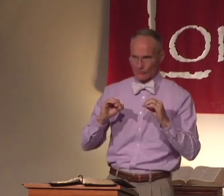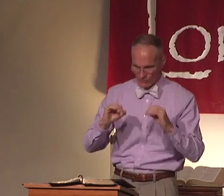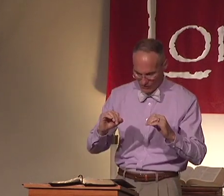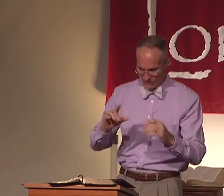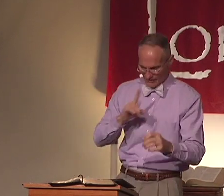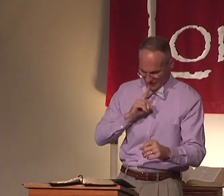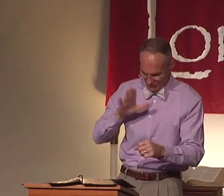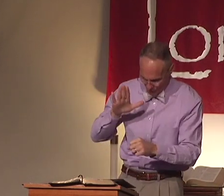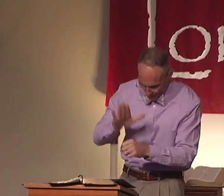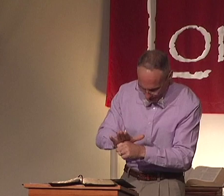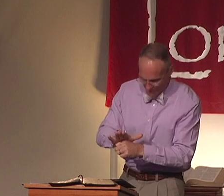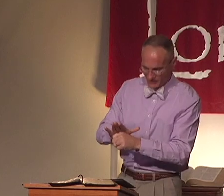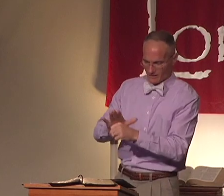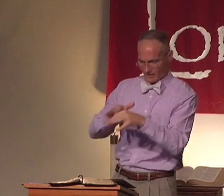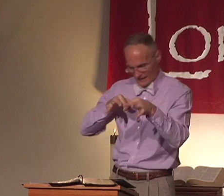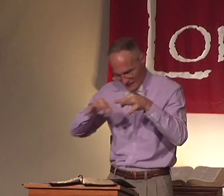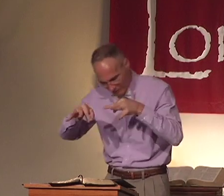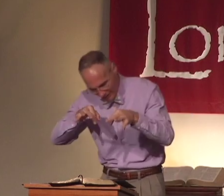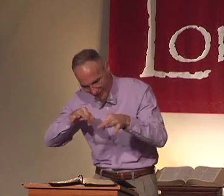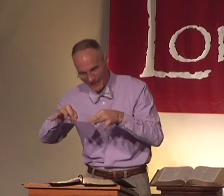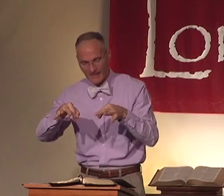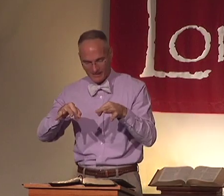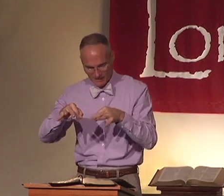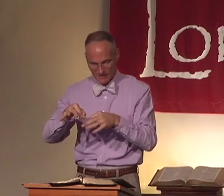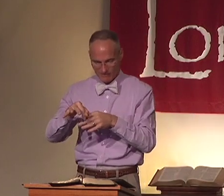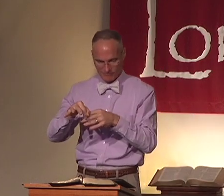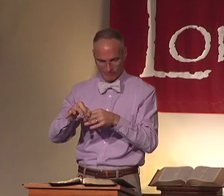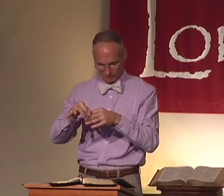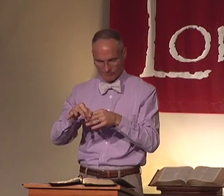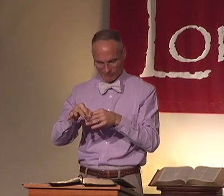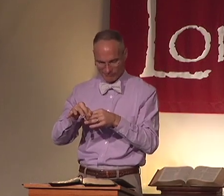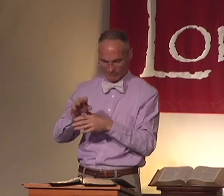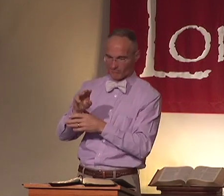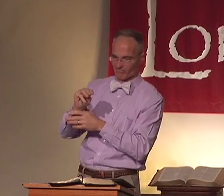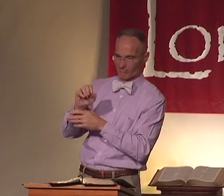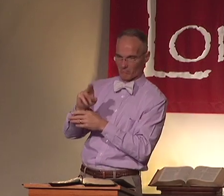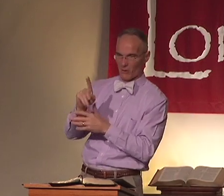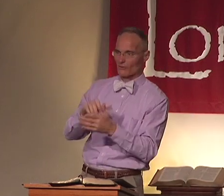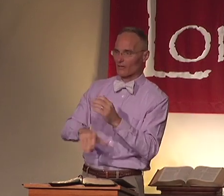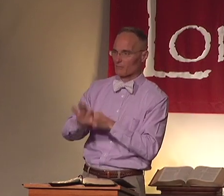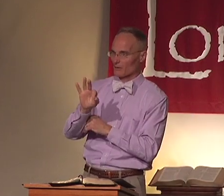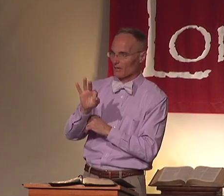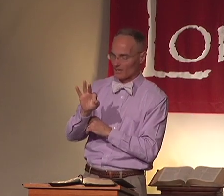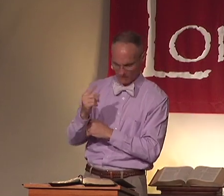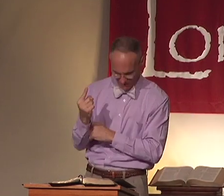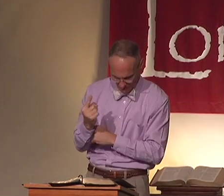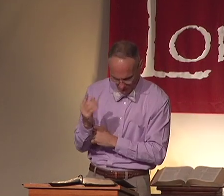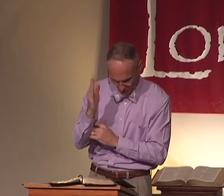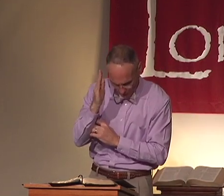And Jesus had taught them, and he had promised them. He had explained to the disciples in Mark chapter